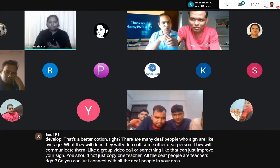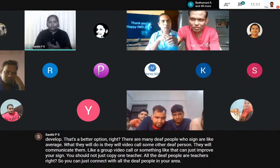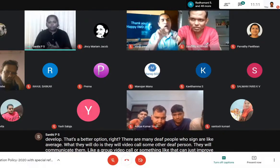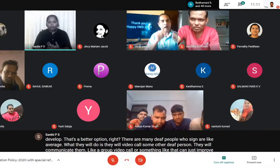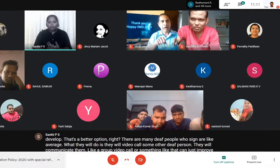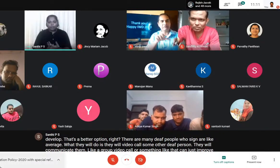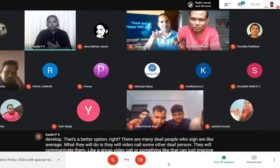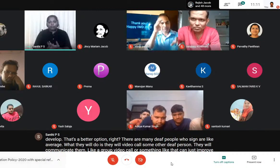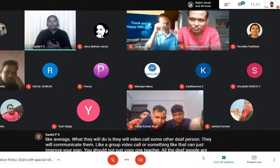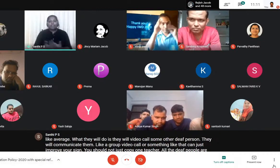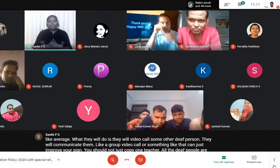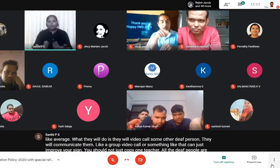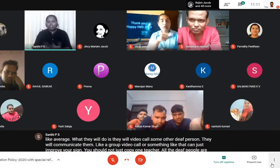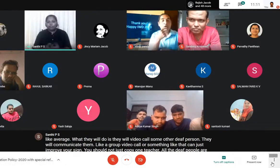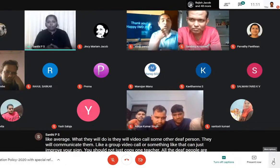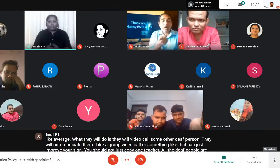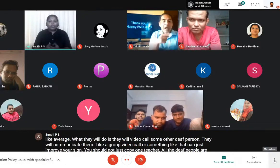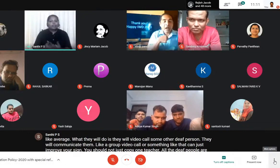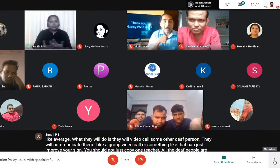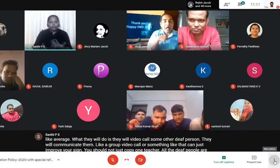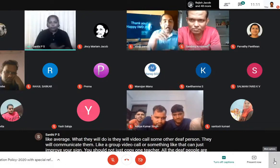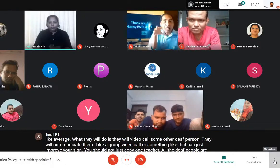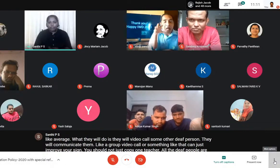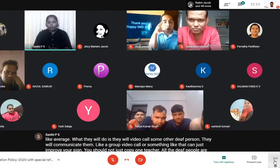them. You can welcome them. You can learn from them.